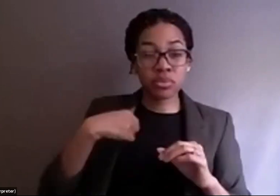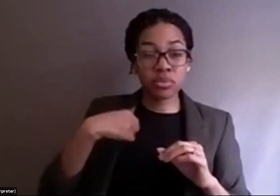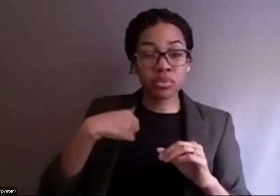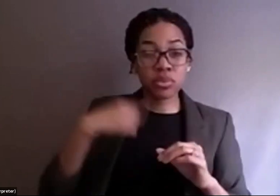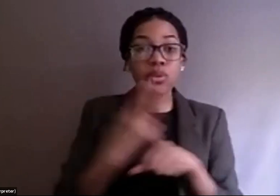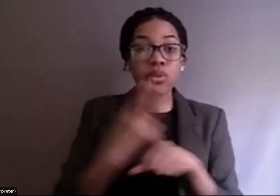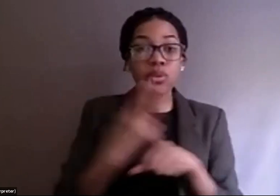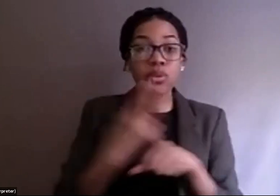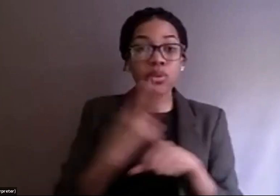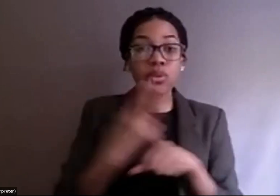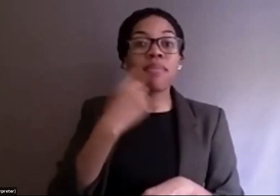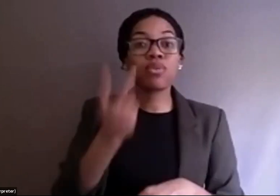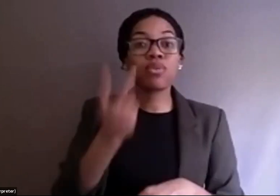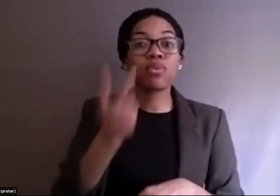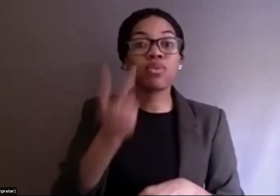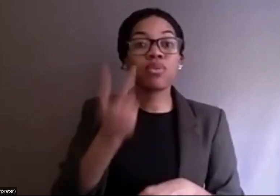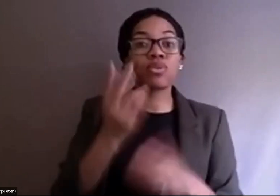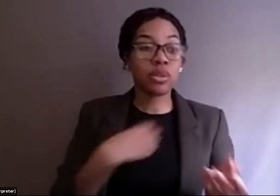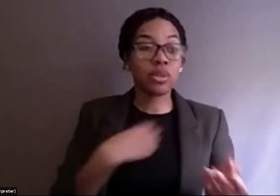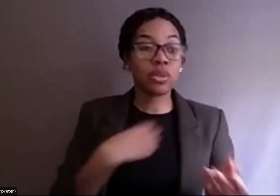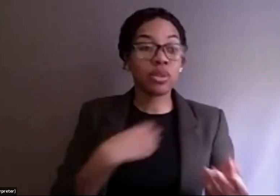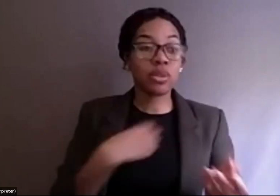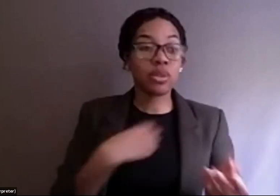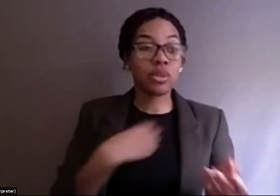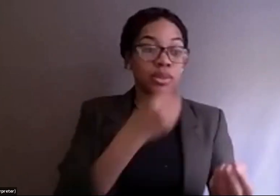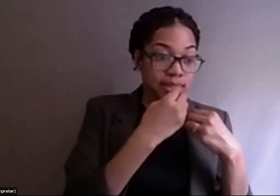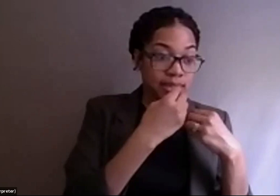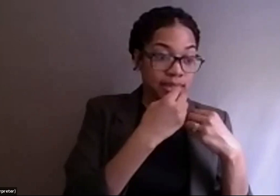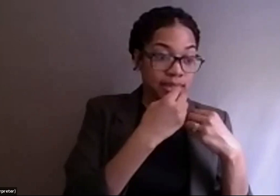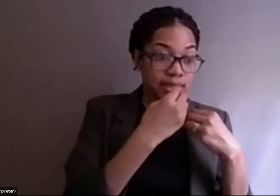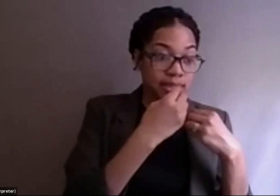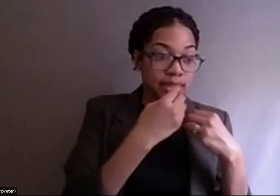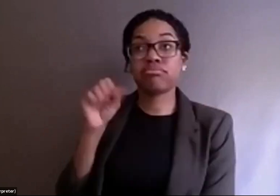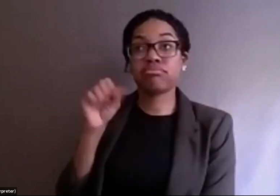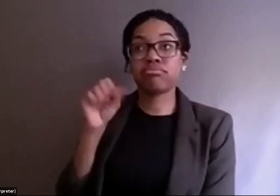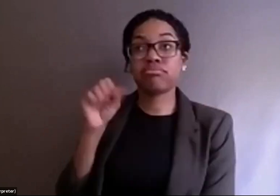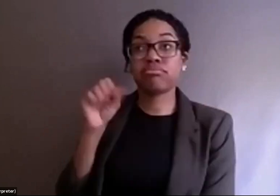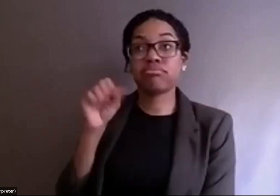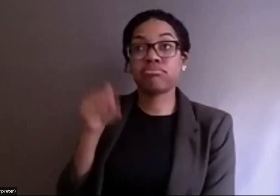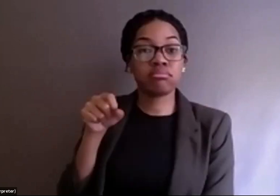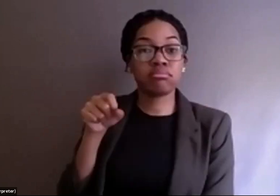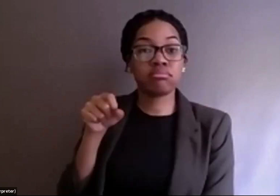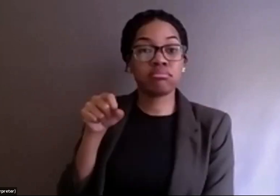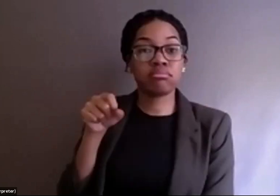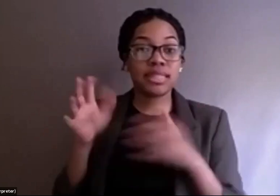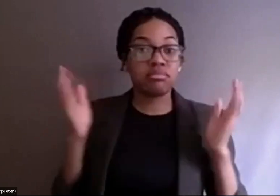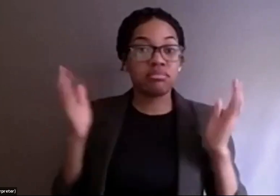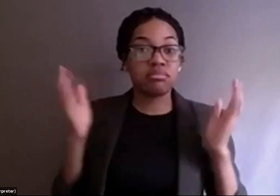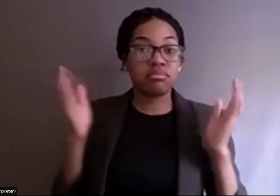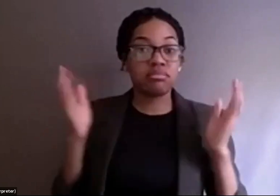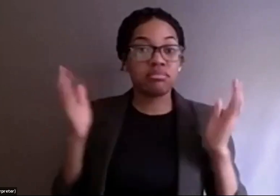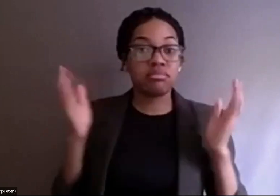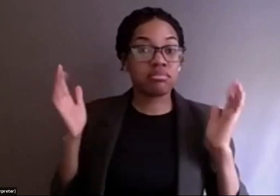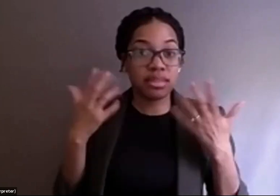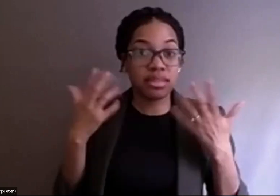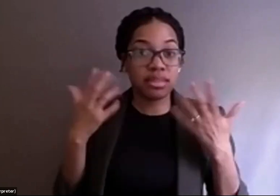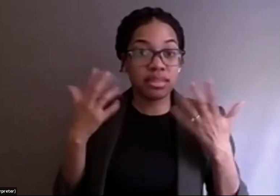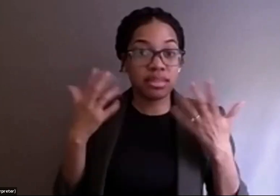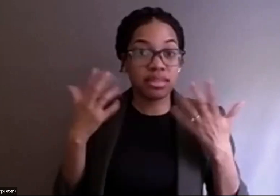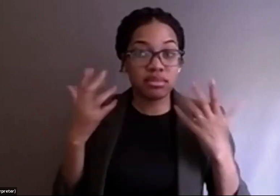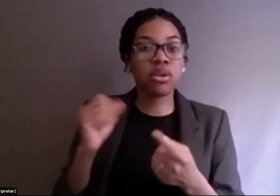It's time we said no. So we took that whole story and we created a comic book. The